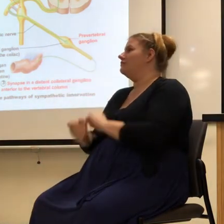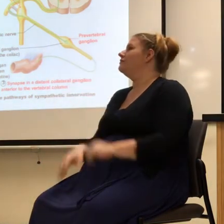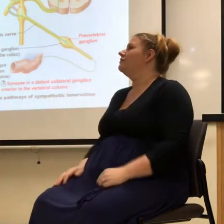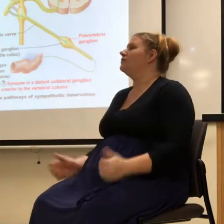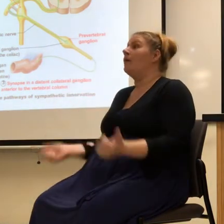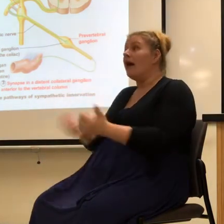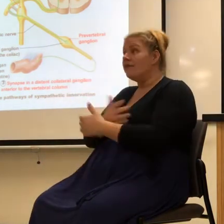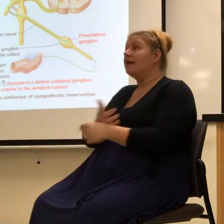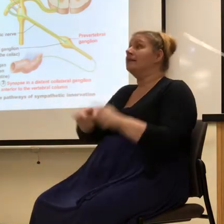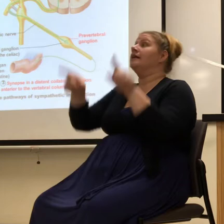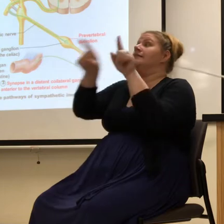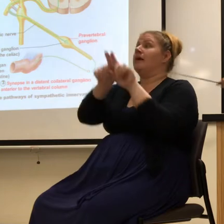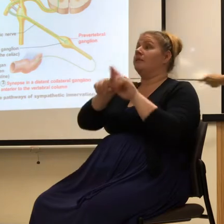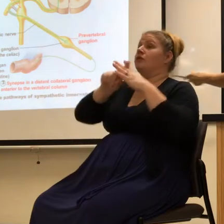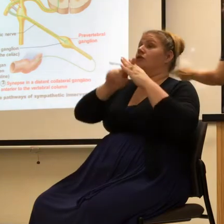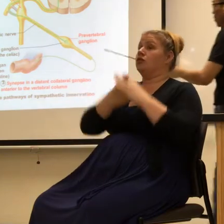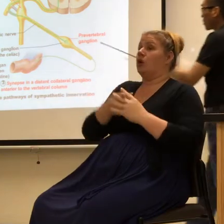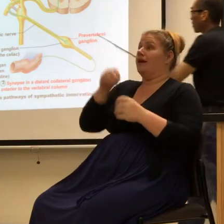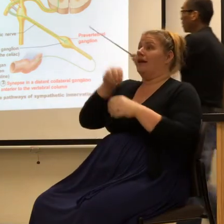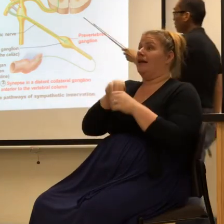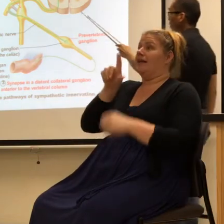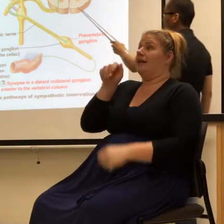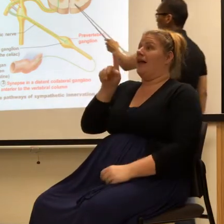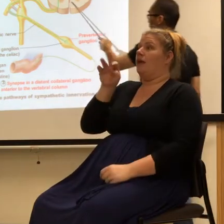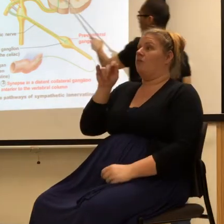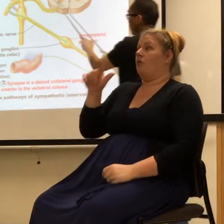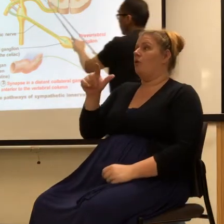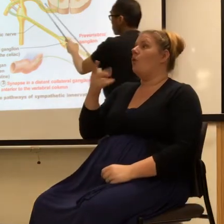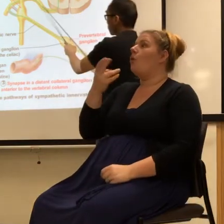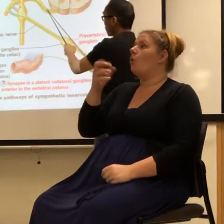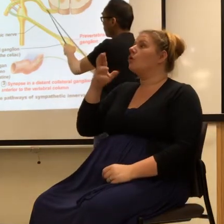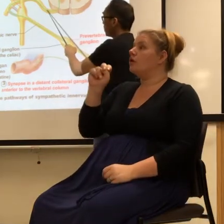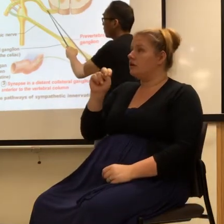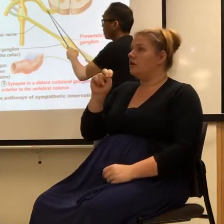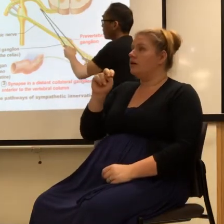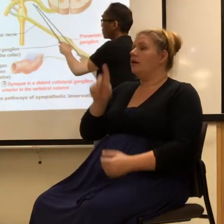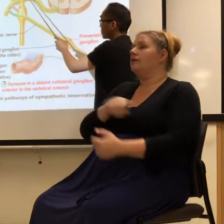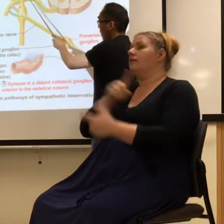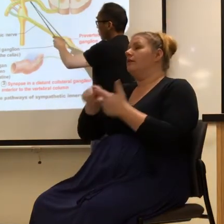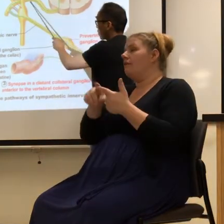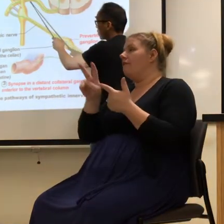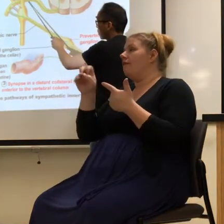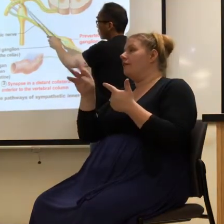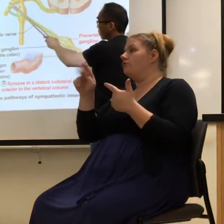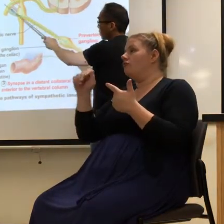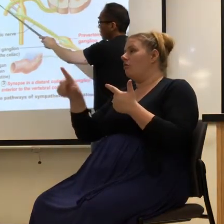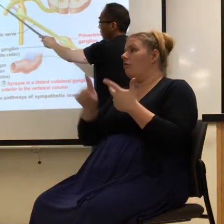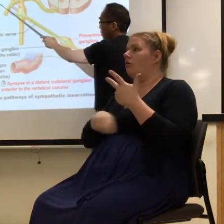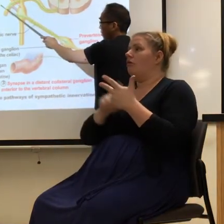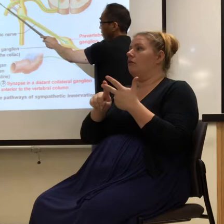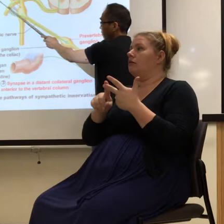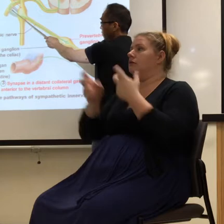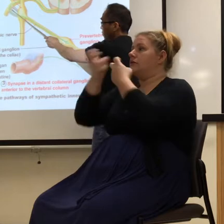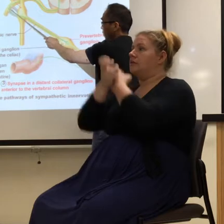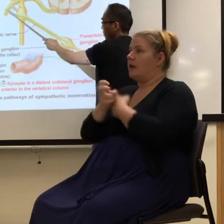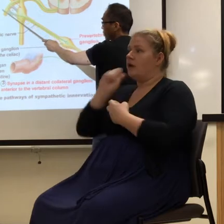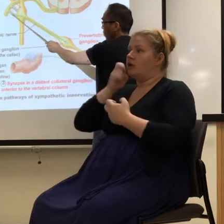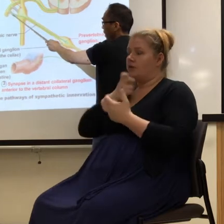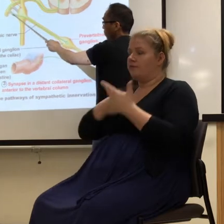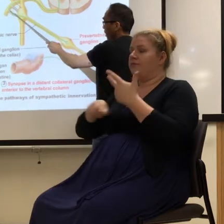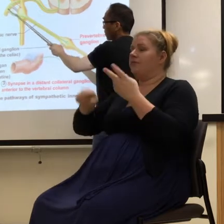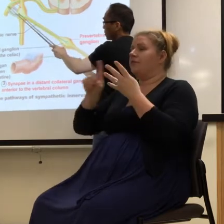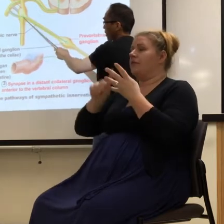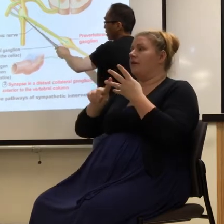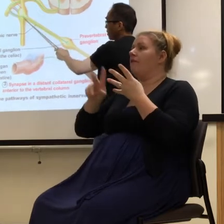Everything's the same. You start in the lateral horn, ventral root, spinal nerve, the ventral